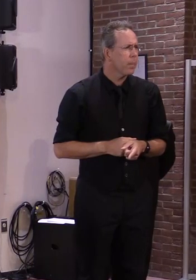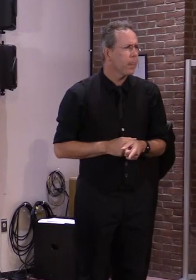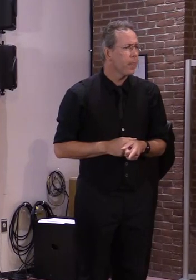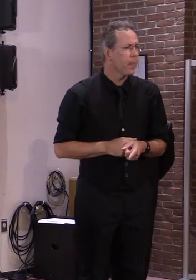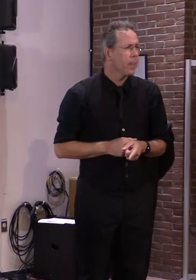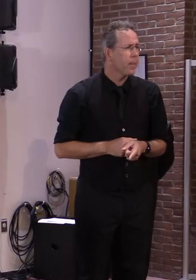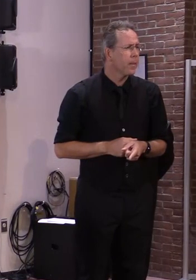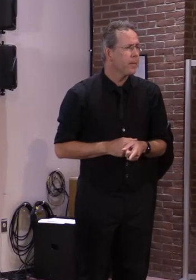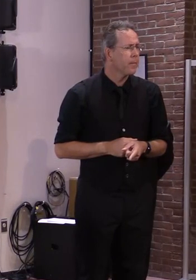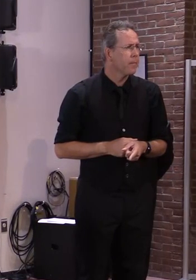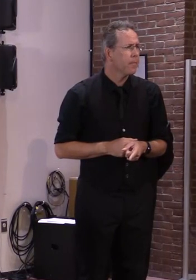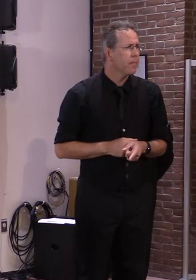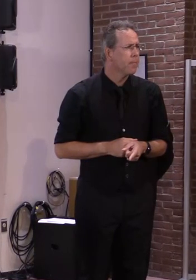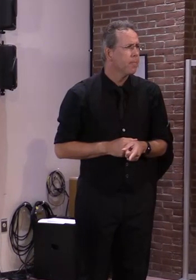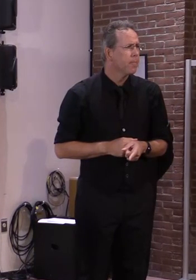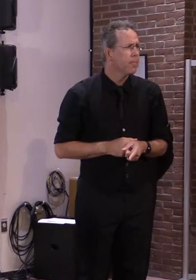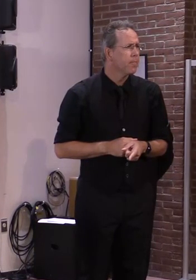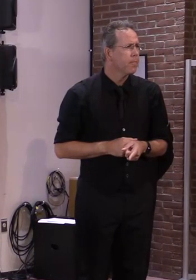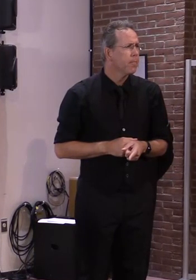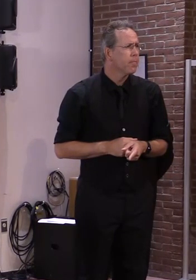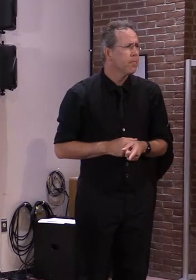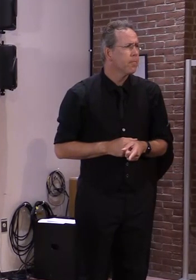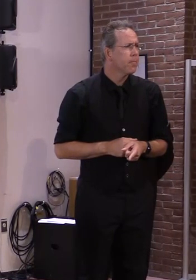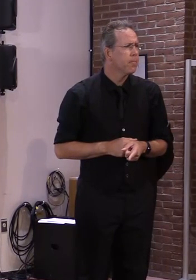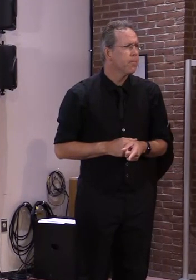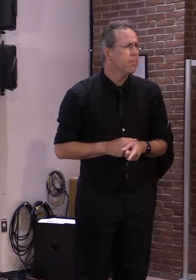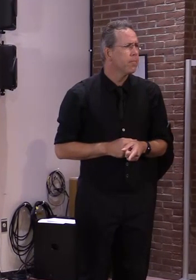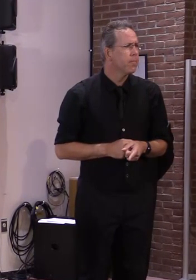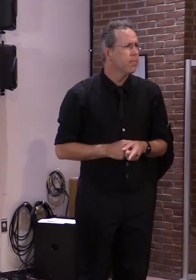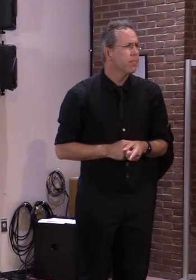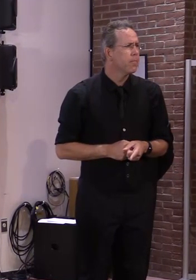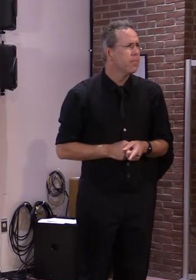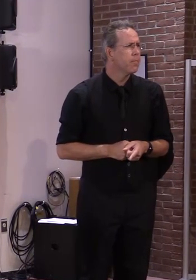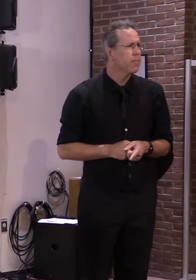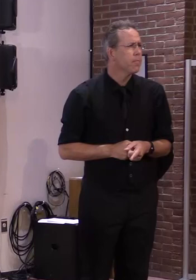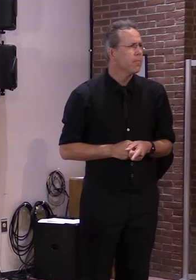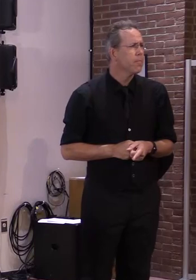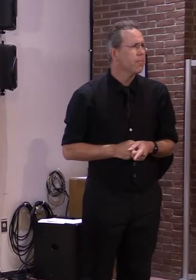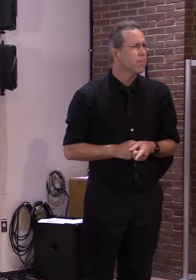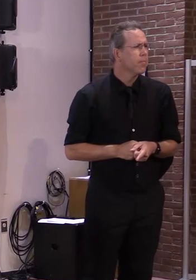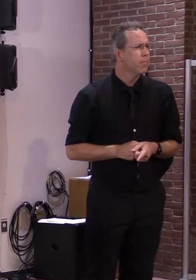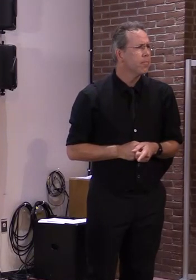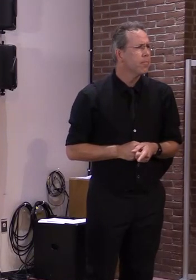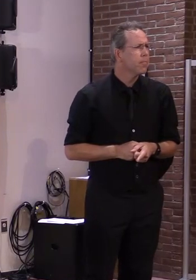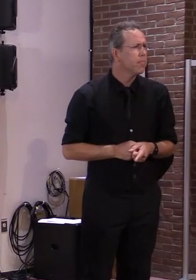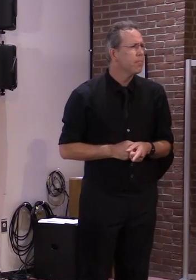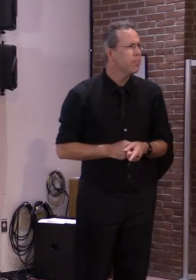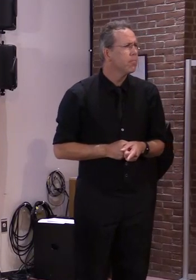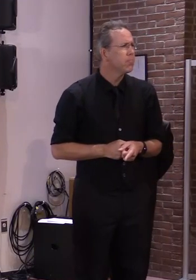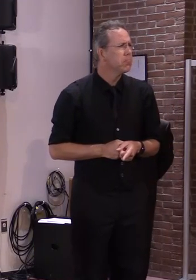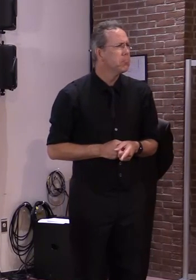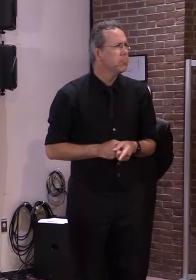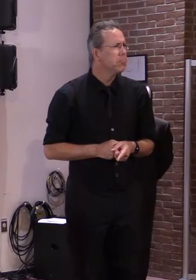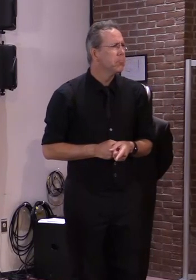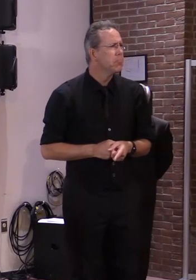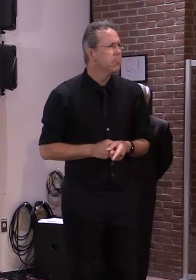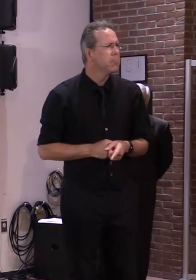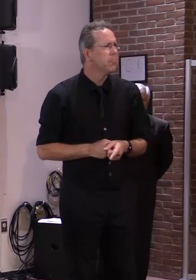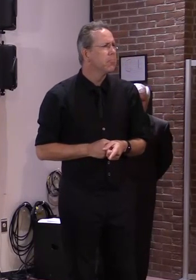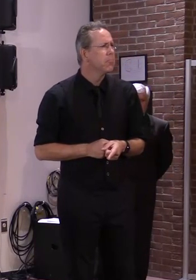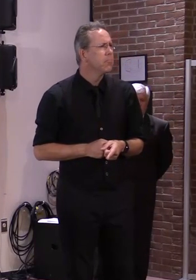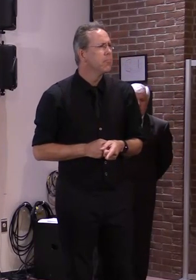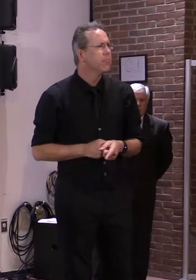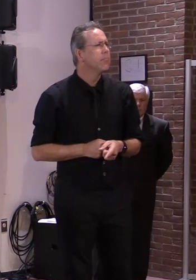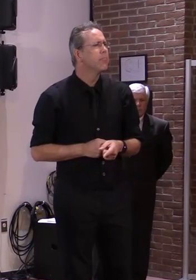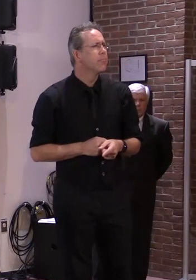federal government for having a center here in Brattleboro, and how the state or your administration is supporting